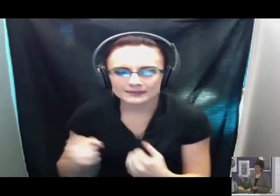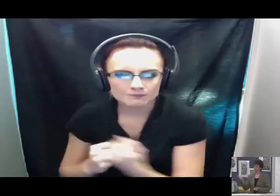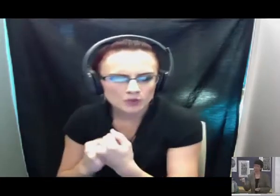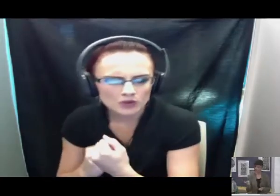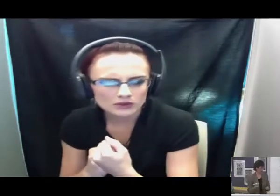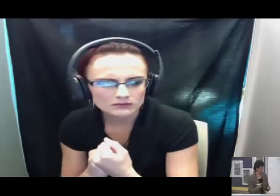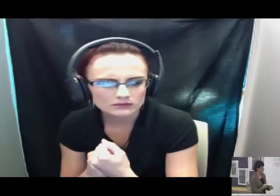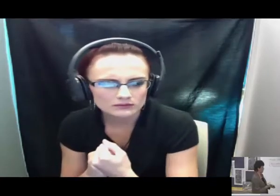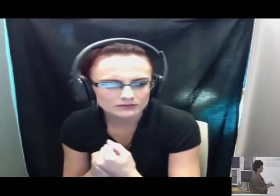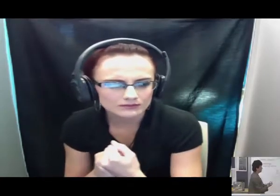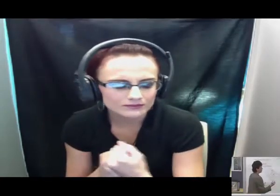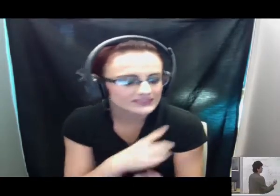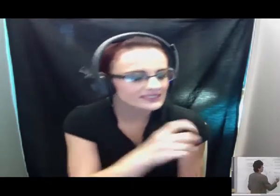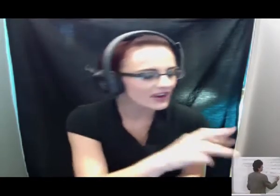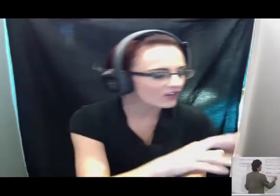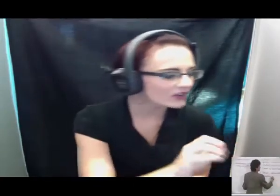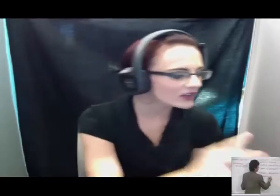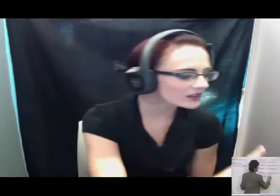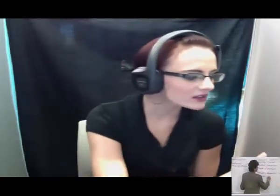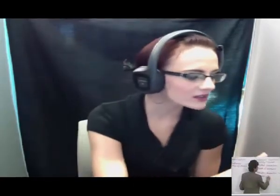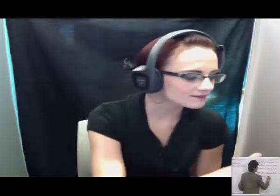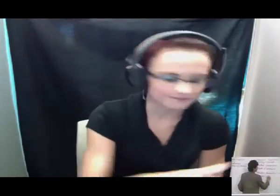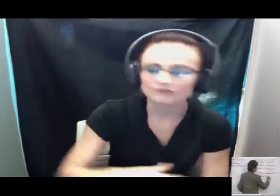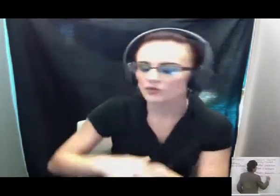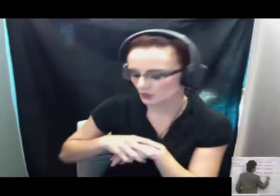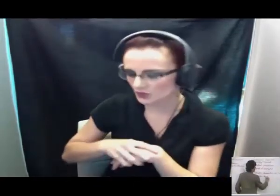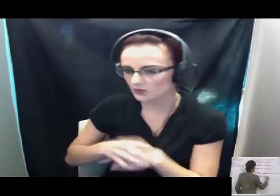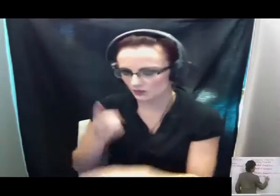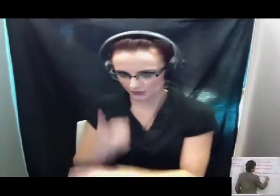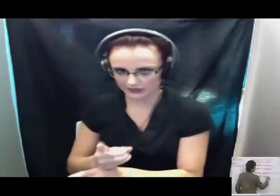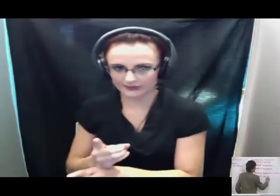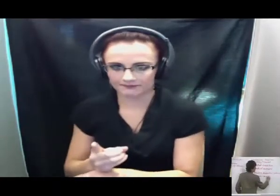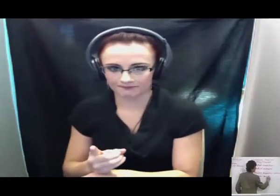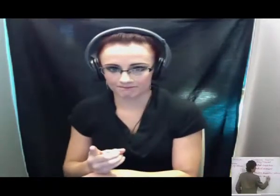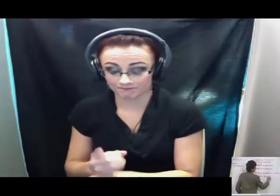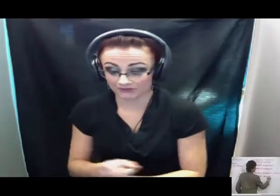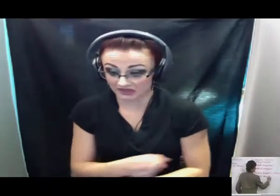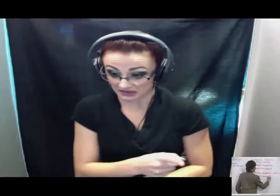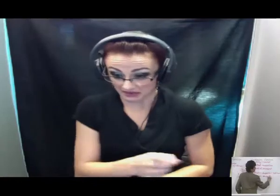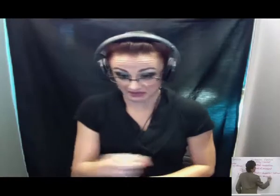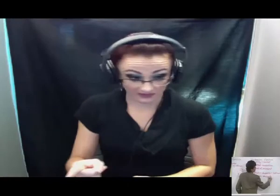Derek? Britain, right. So they supported Great Britain.